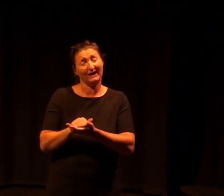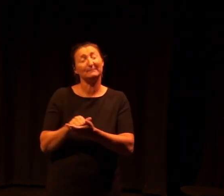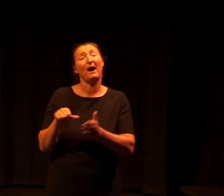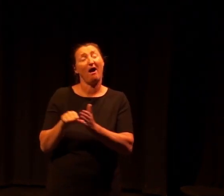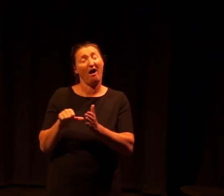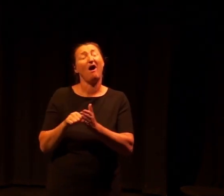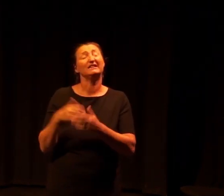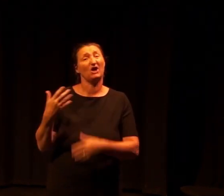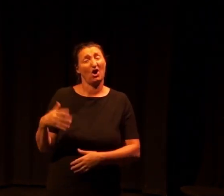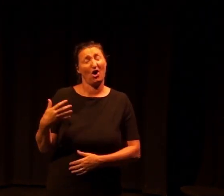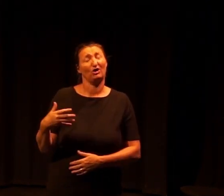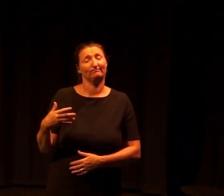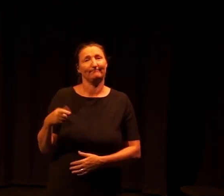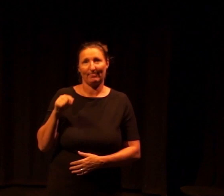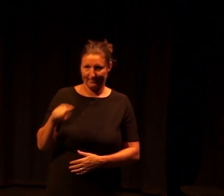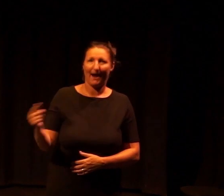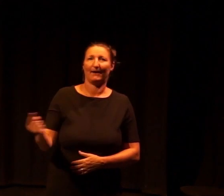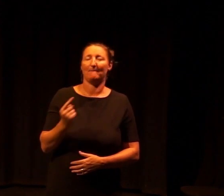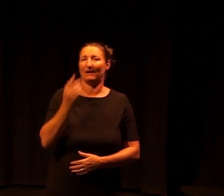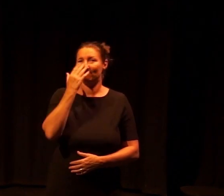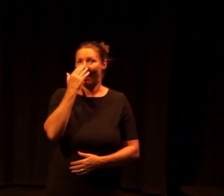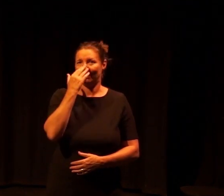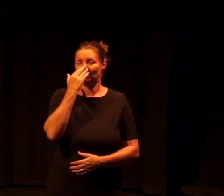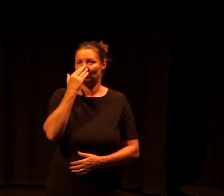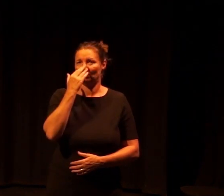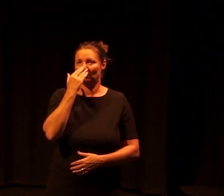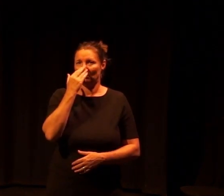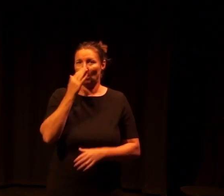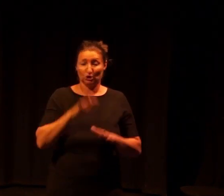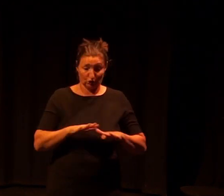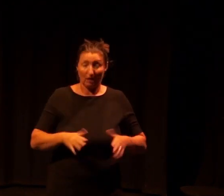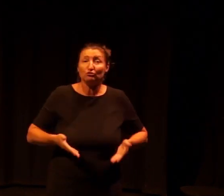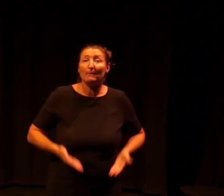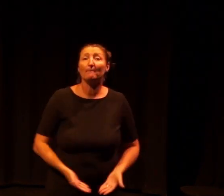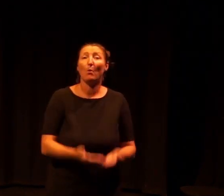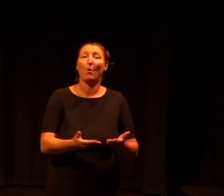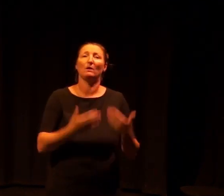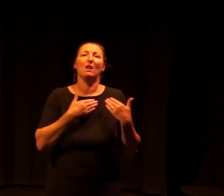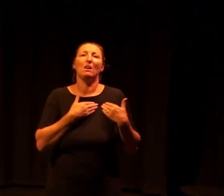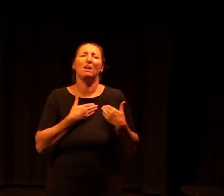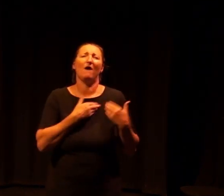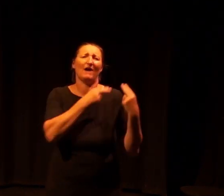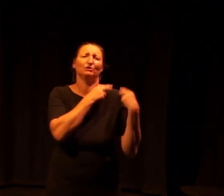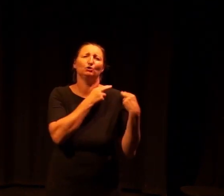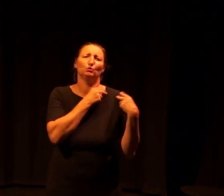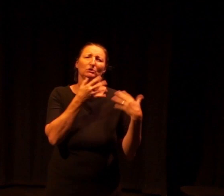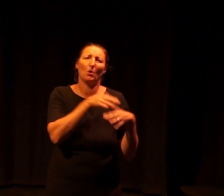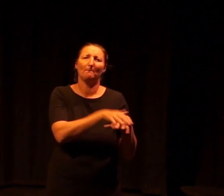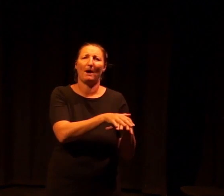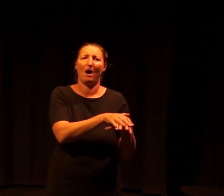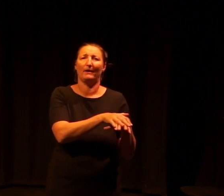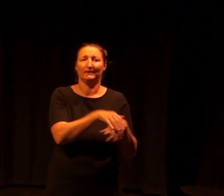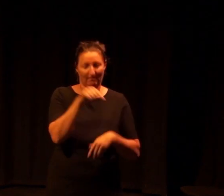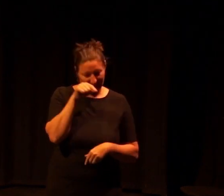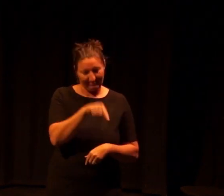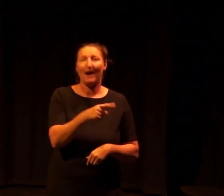hurt. That's coming of age. Children are born, love and hard duty combined.